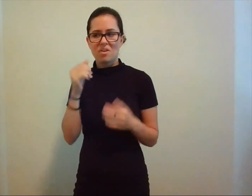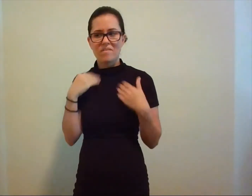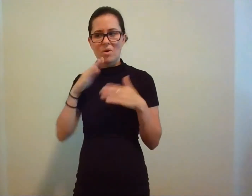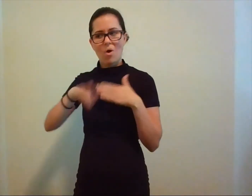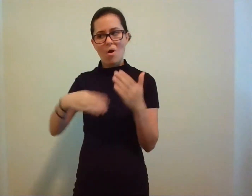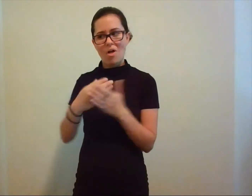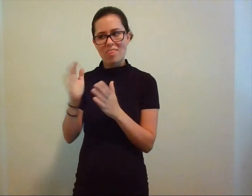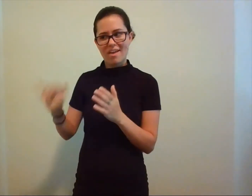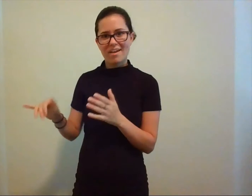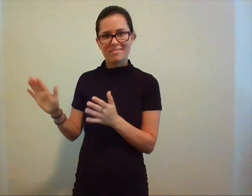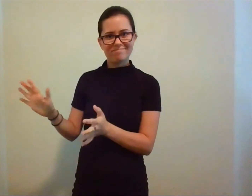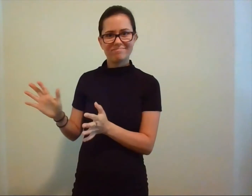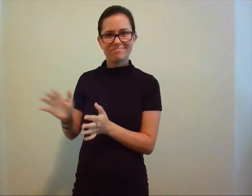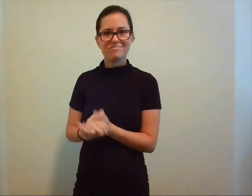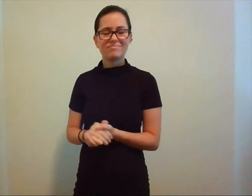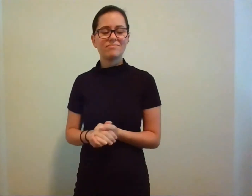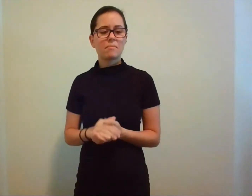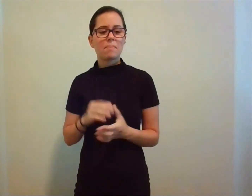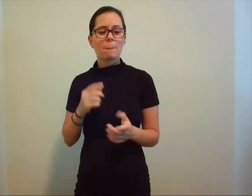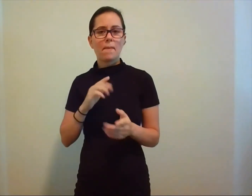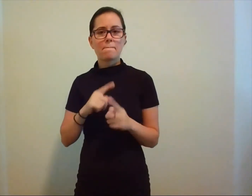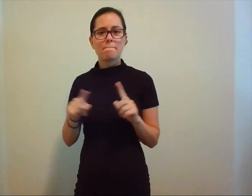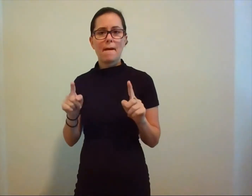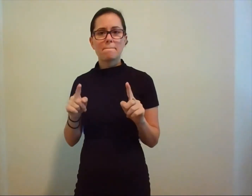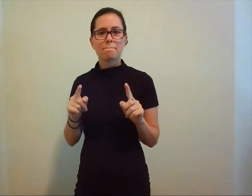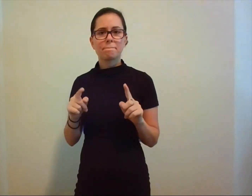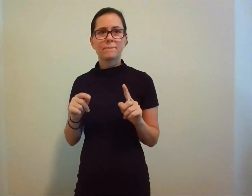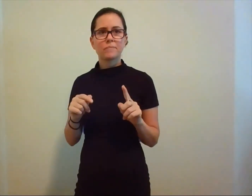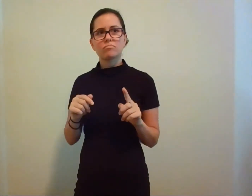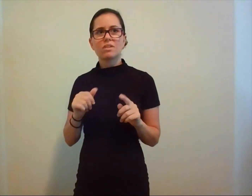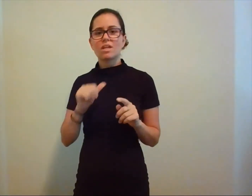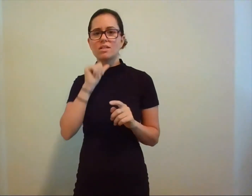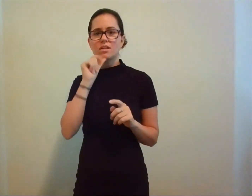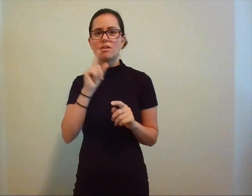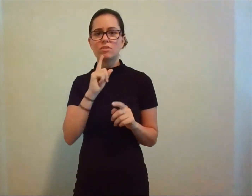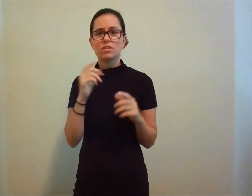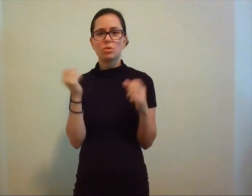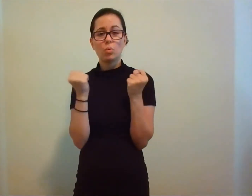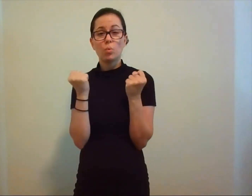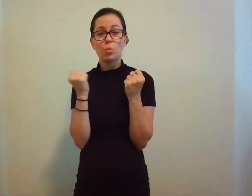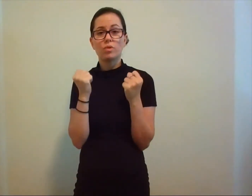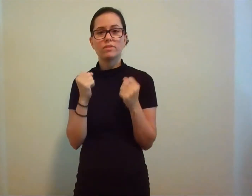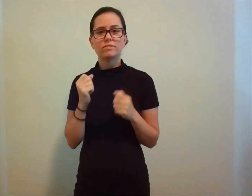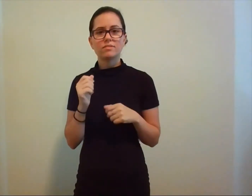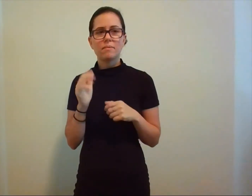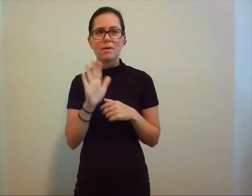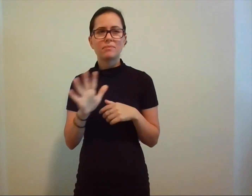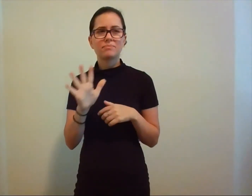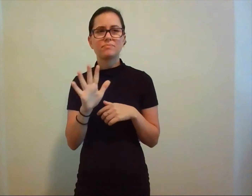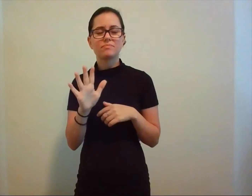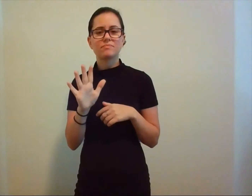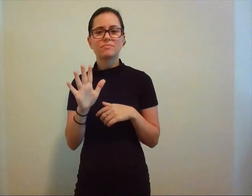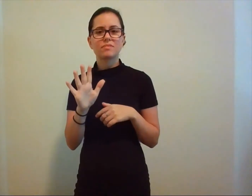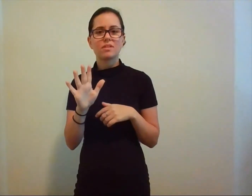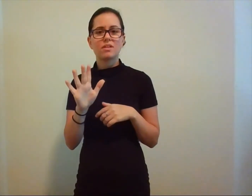there. It was like 85 degrees on Saturday, which typically this time of year would be over 100.